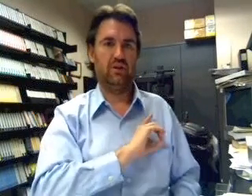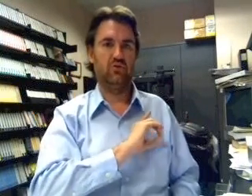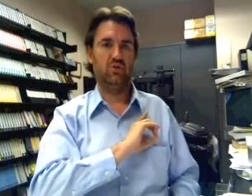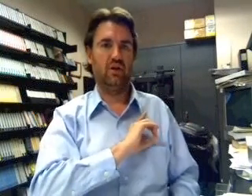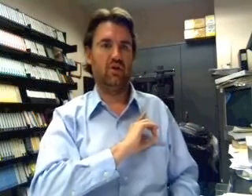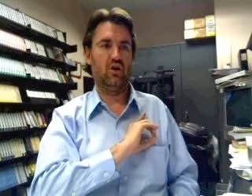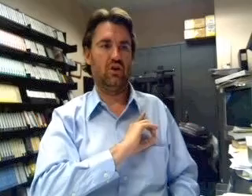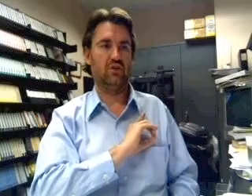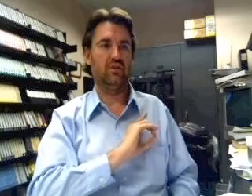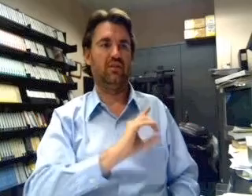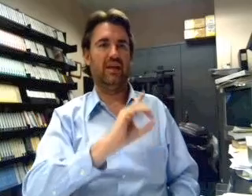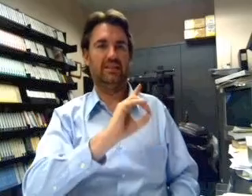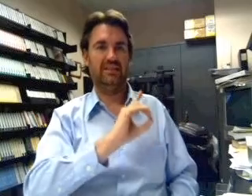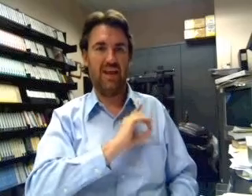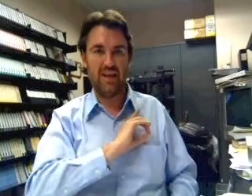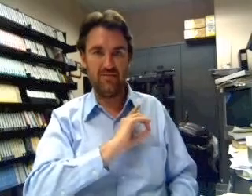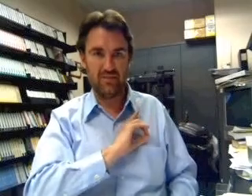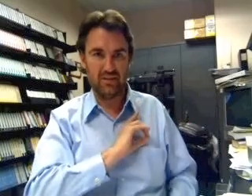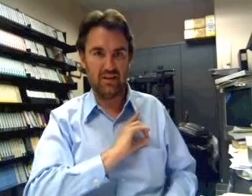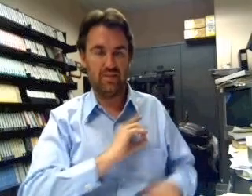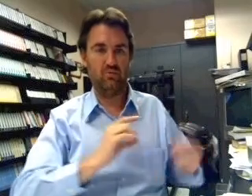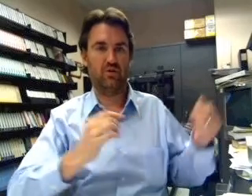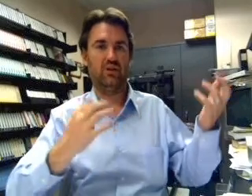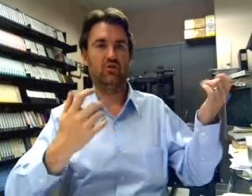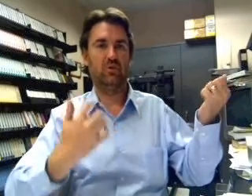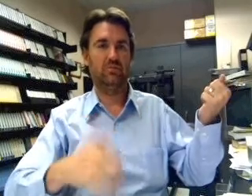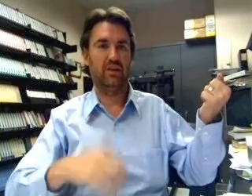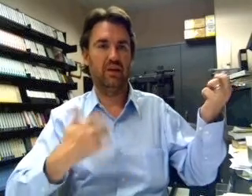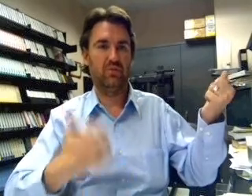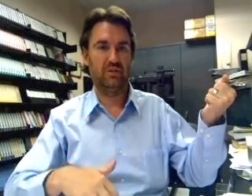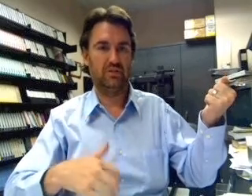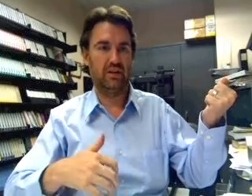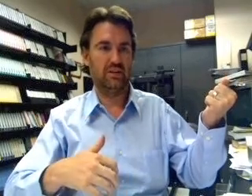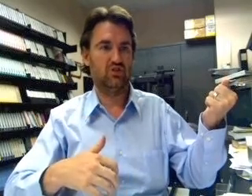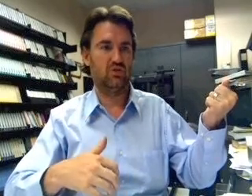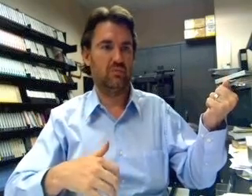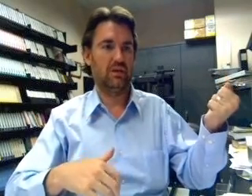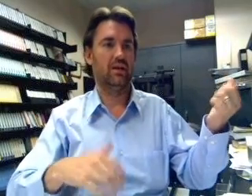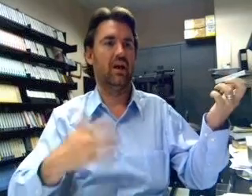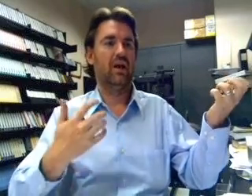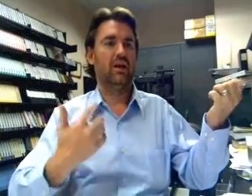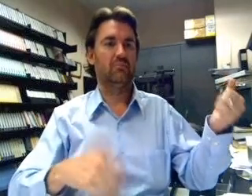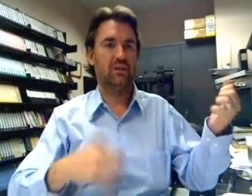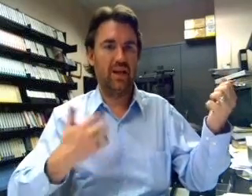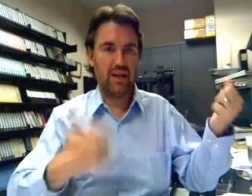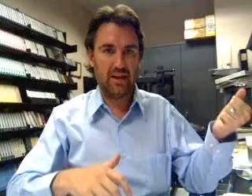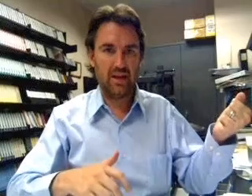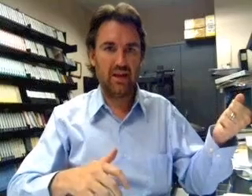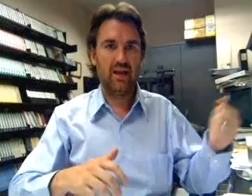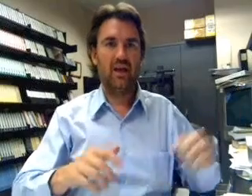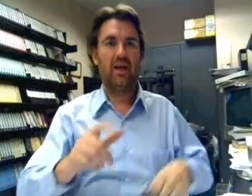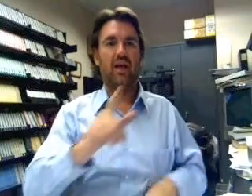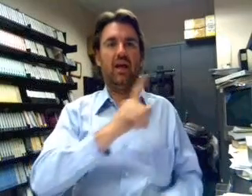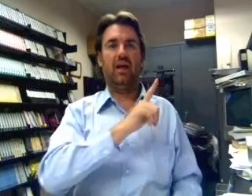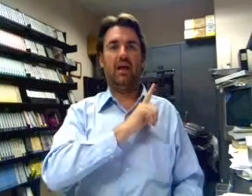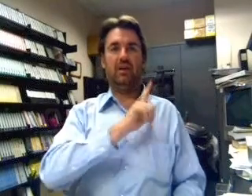going to do it on the heart. That David, and then we're going to do a play with like a strumming, played, and